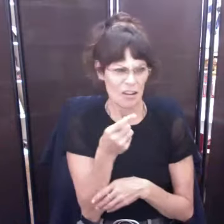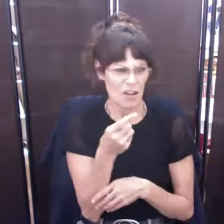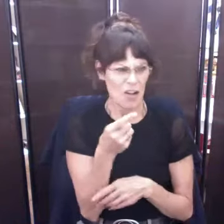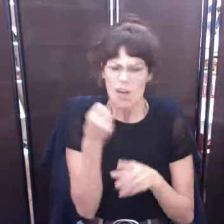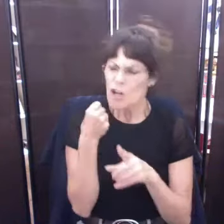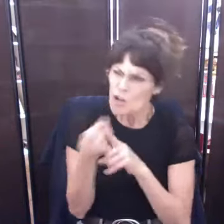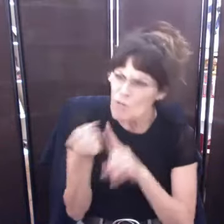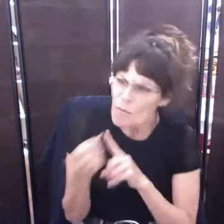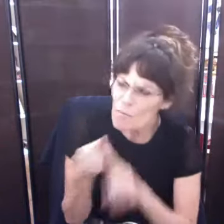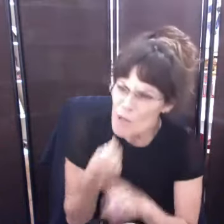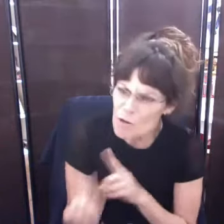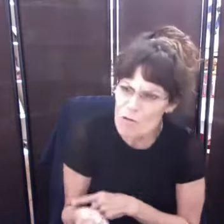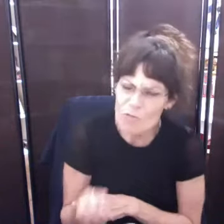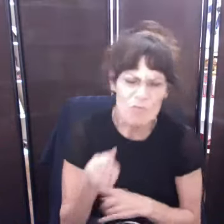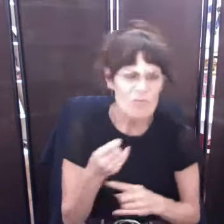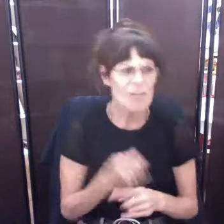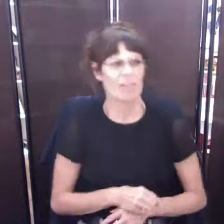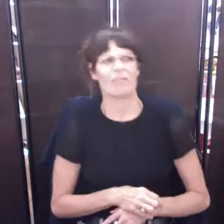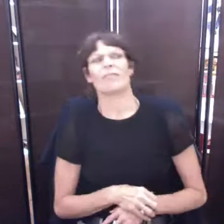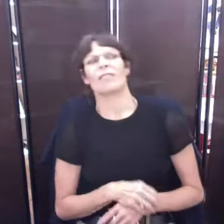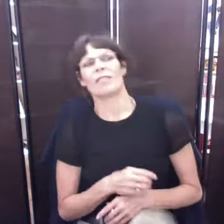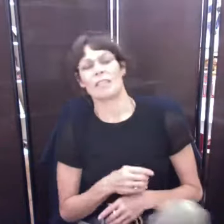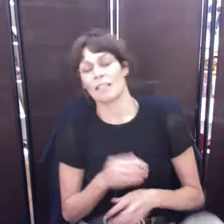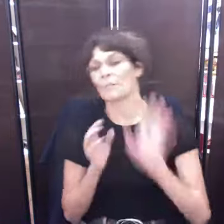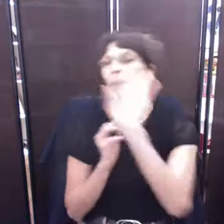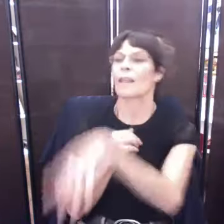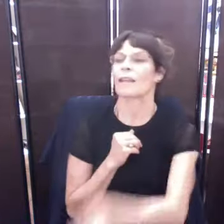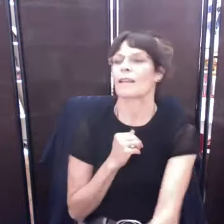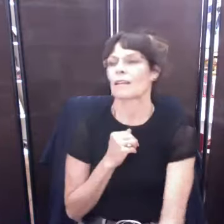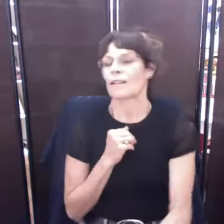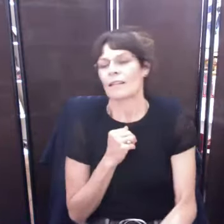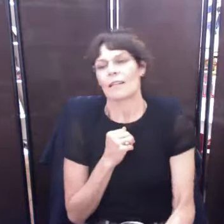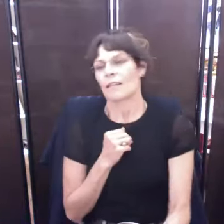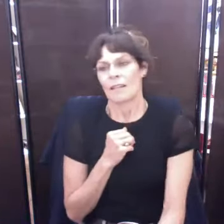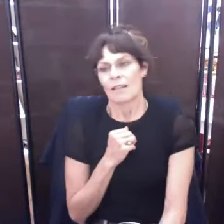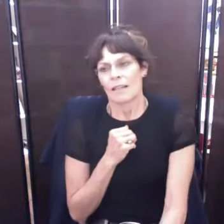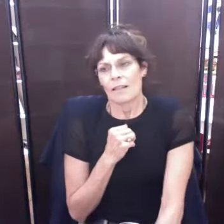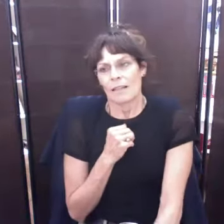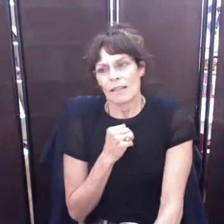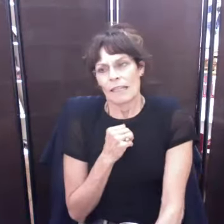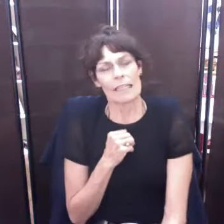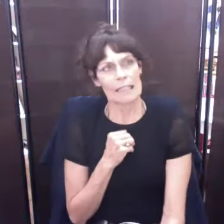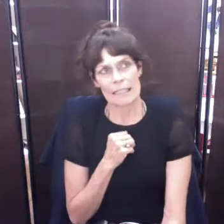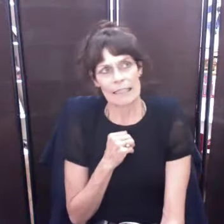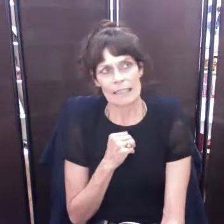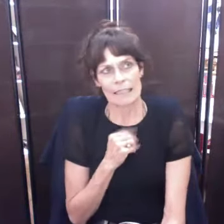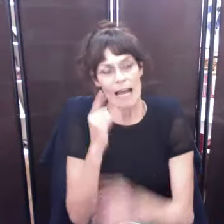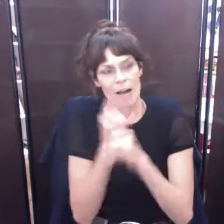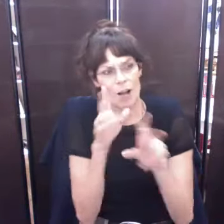time. I'm like, Susan, we don't put alcohol and ice together. My mom will